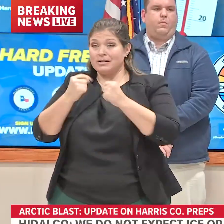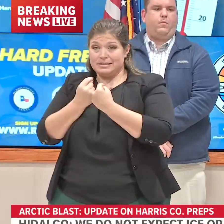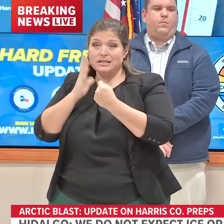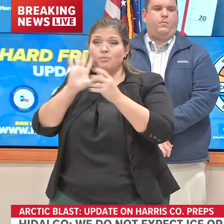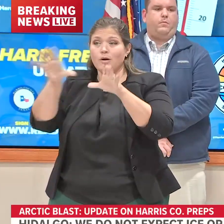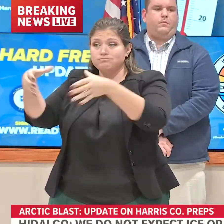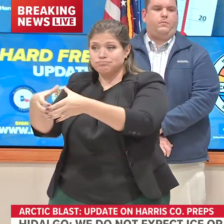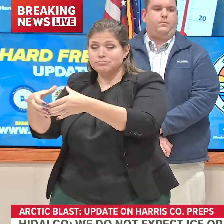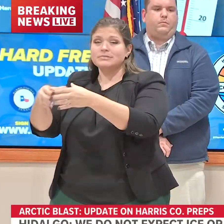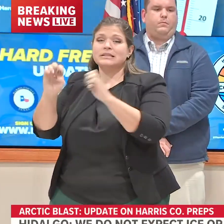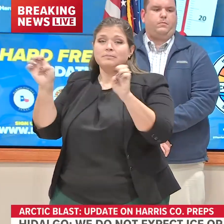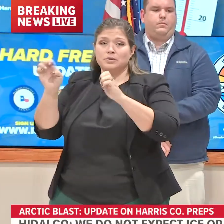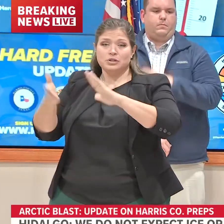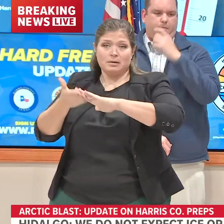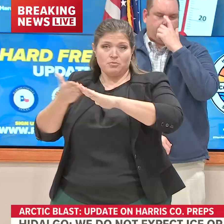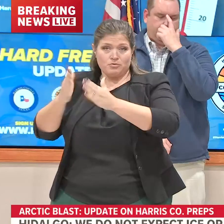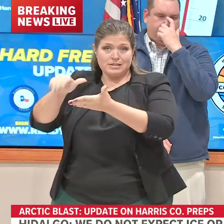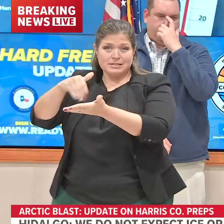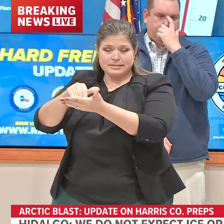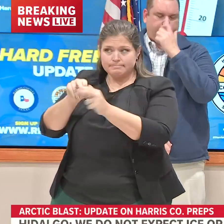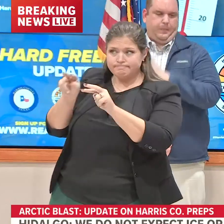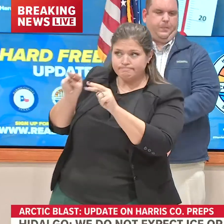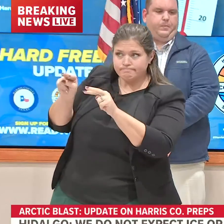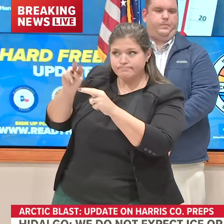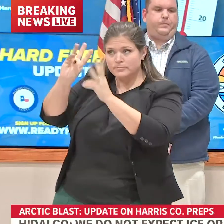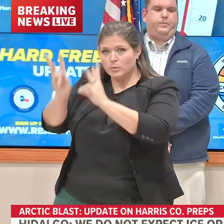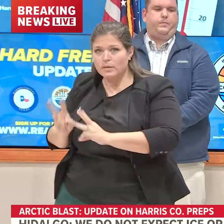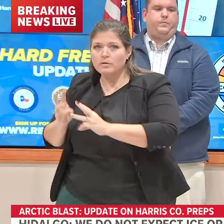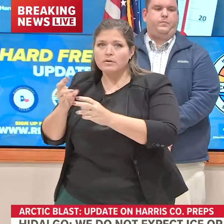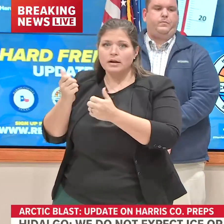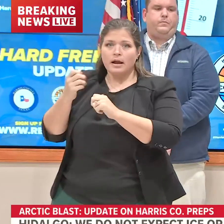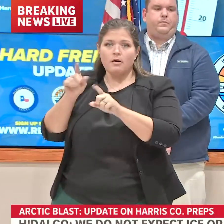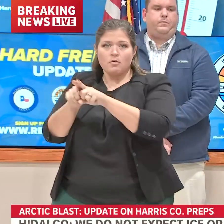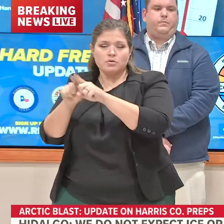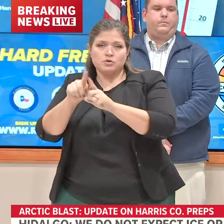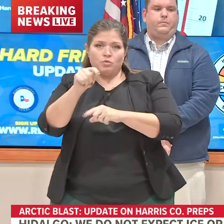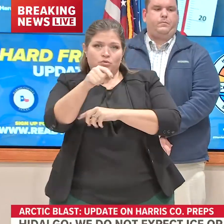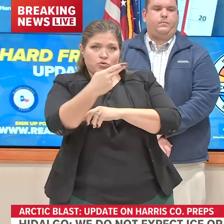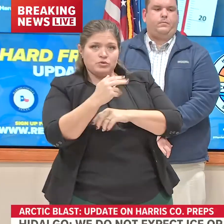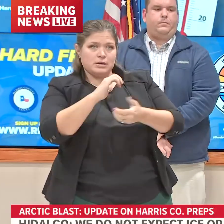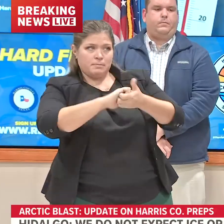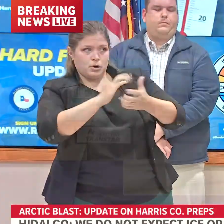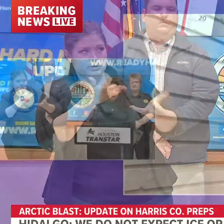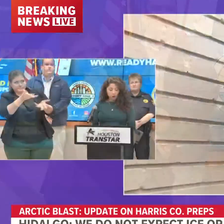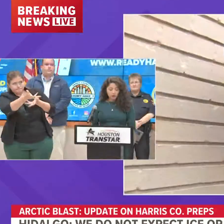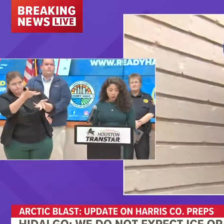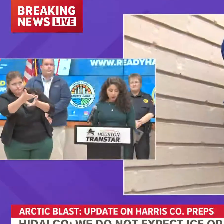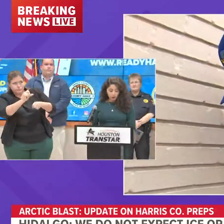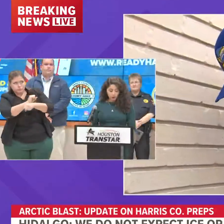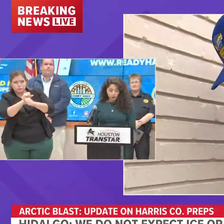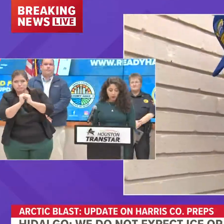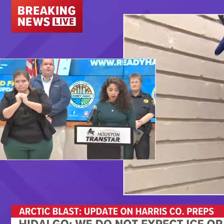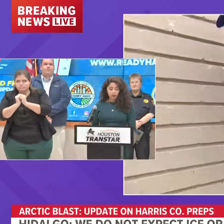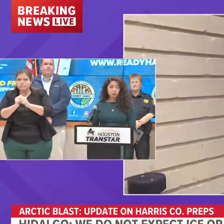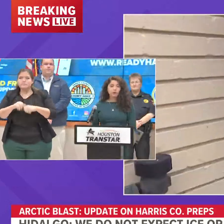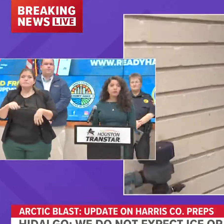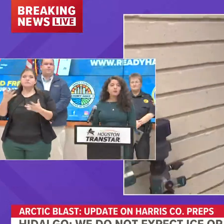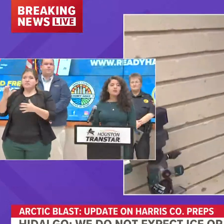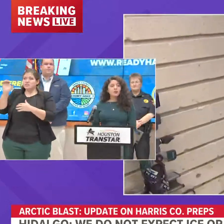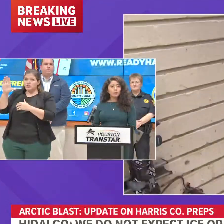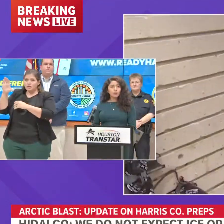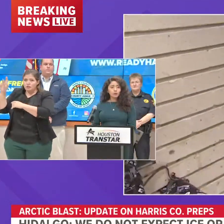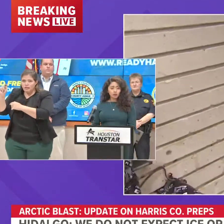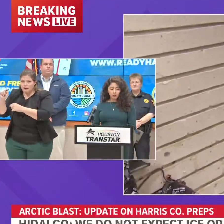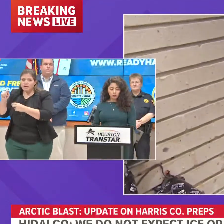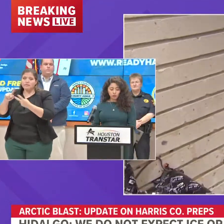Emergency Operations Center, keeping an eye on the weather and coordinating with our partners on Thursday. As I said, we've spoken with ERCOT, we've spoken